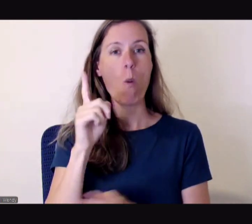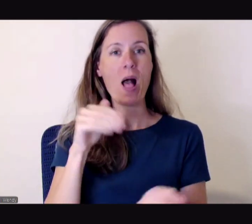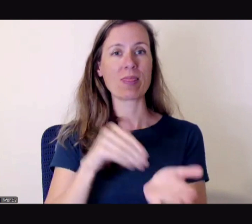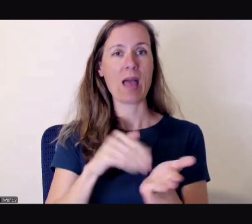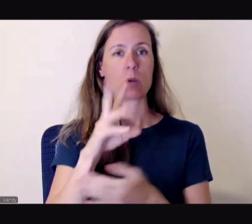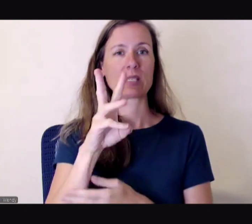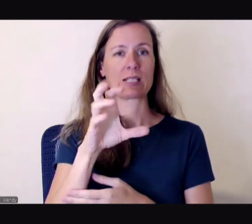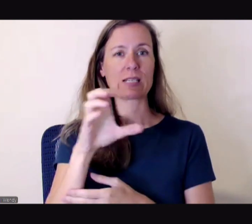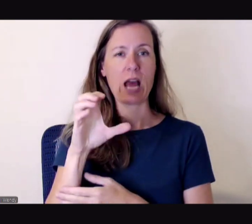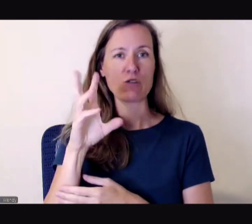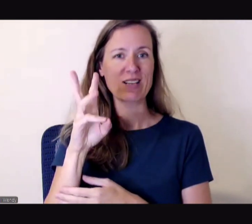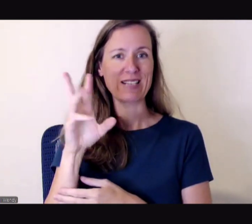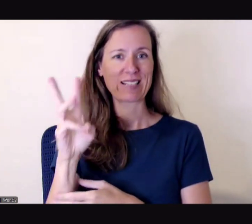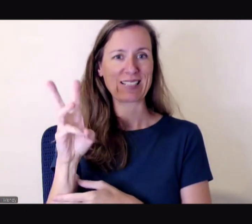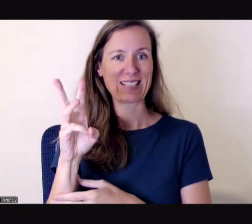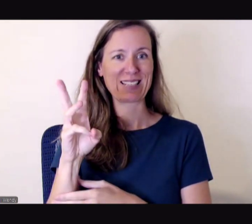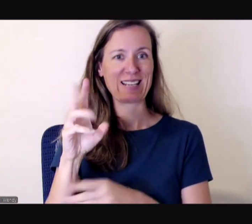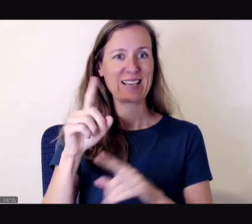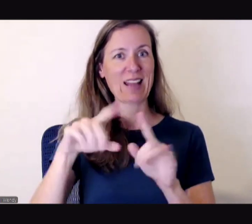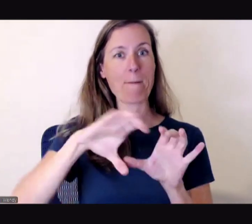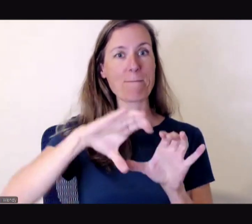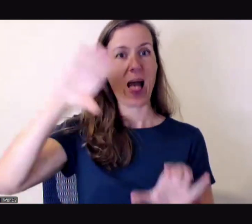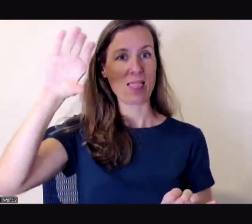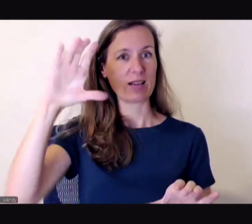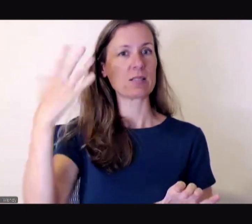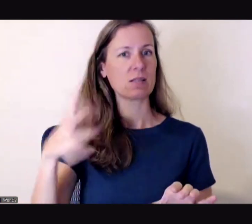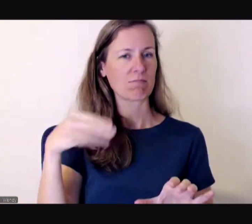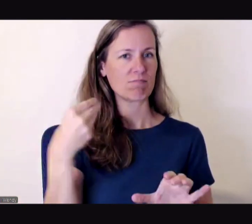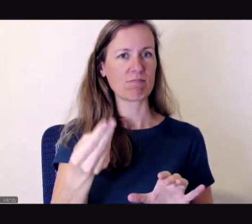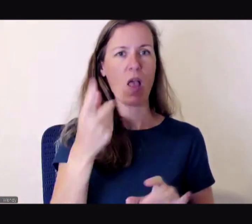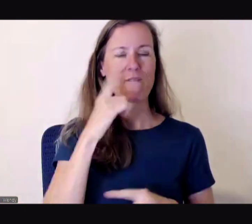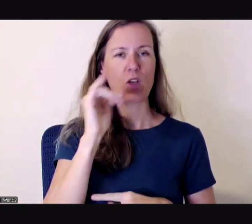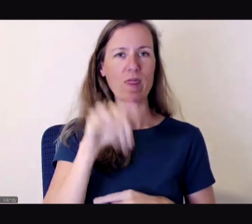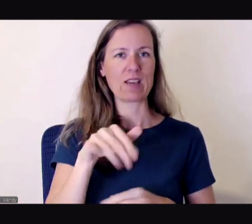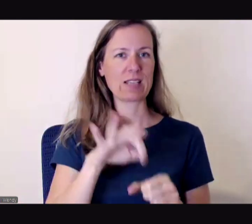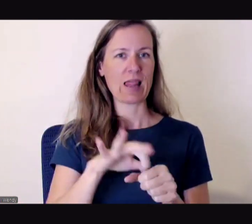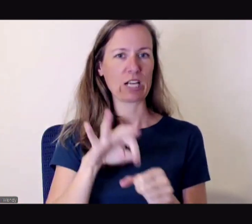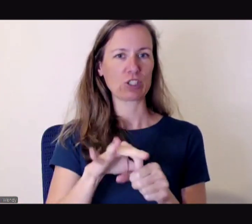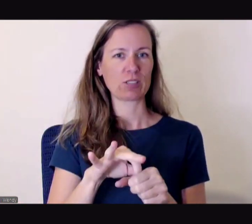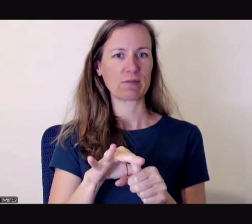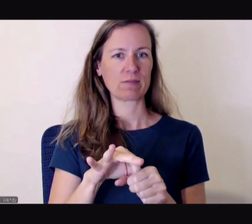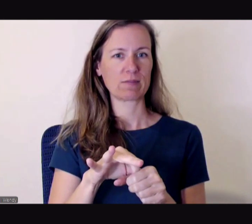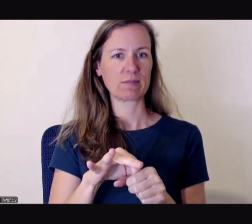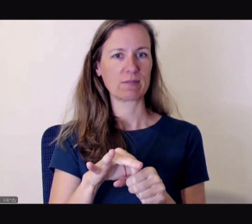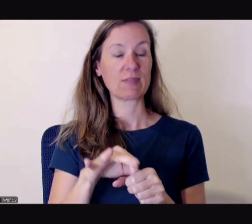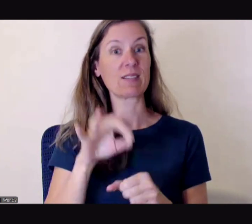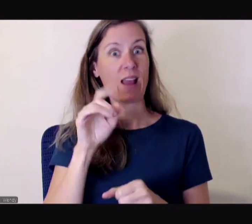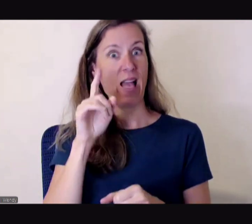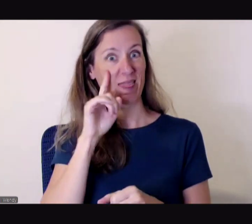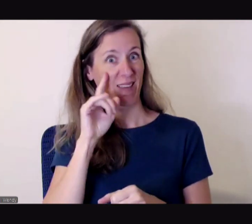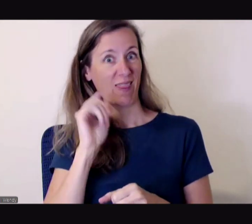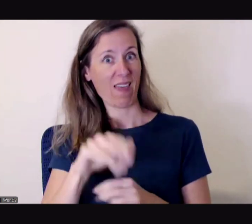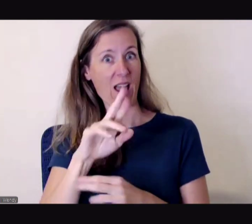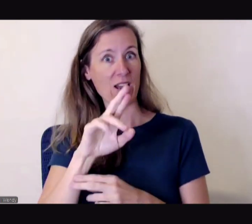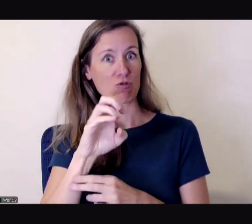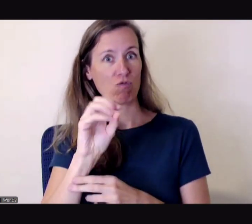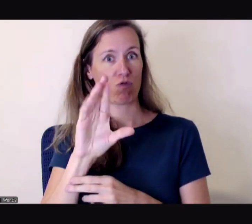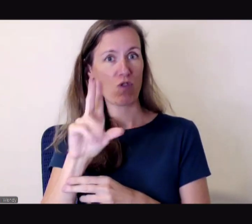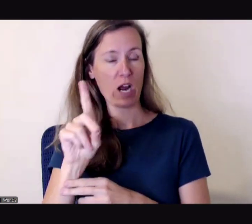1,666 ballots cast for this election, which I'm not sure, but unofficially that might be a record. We